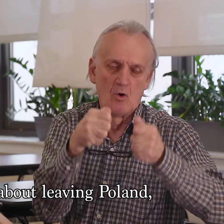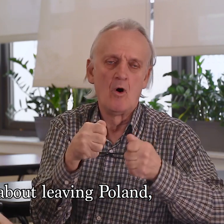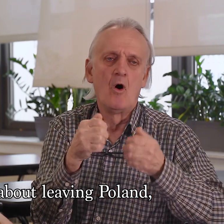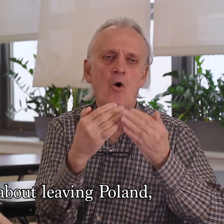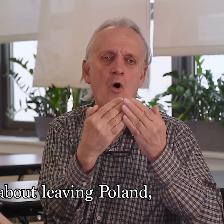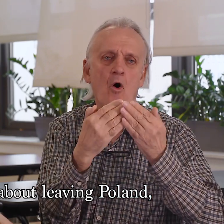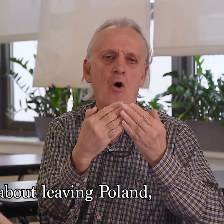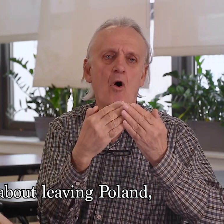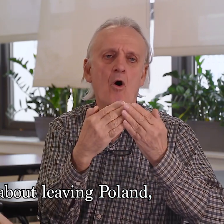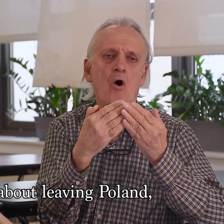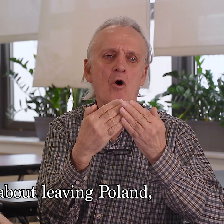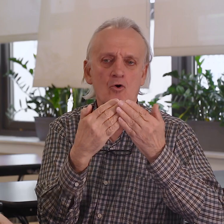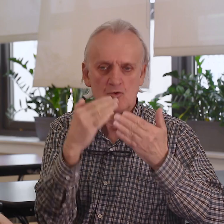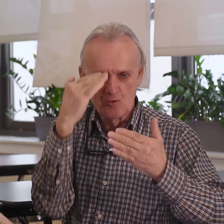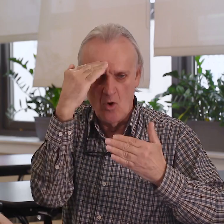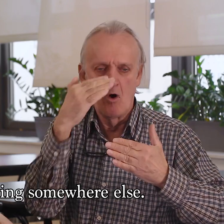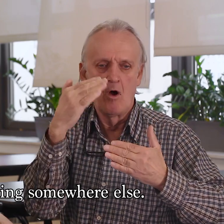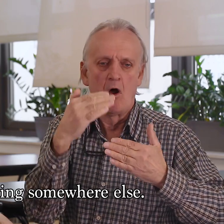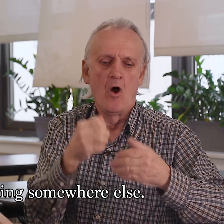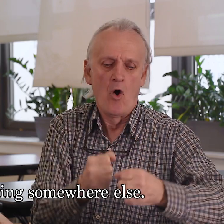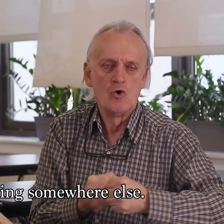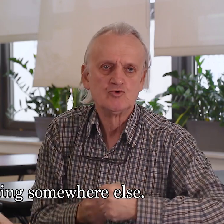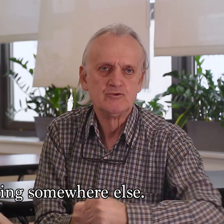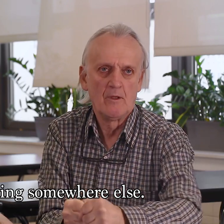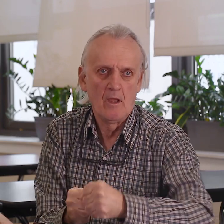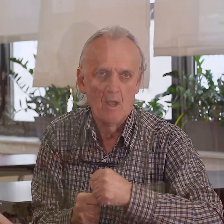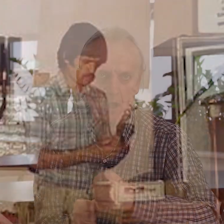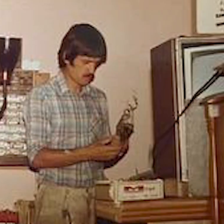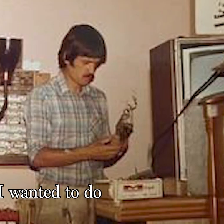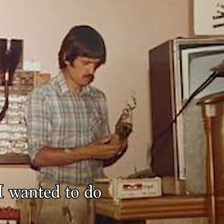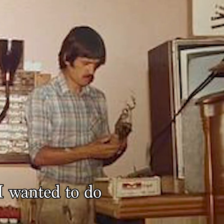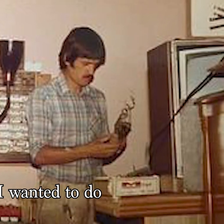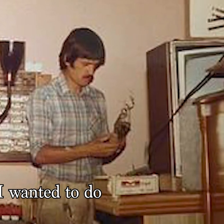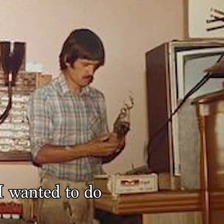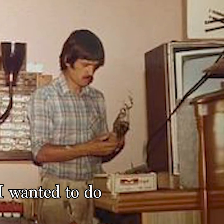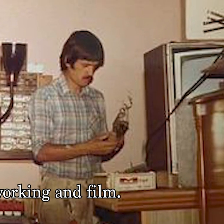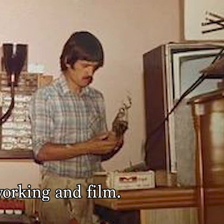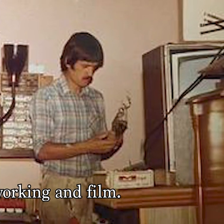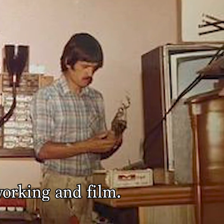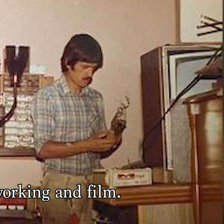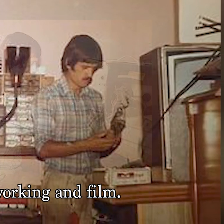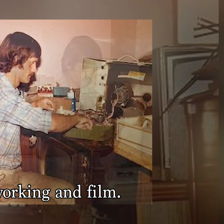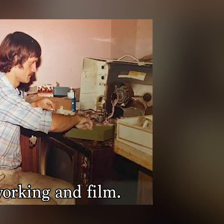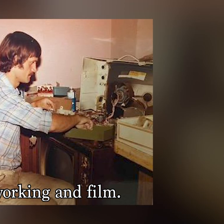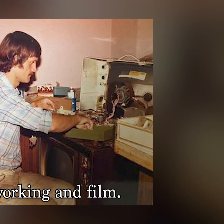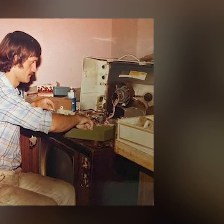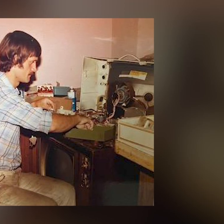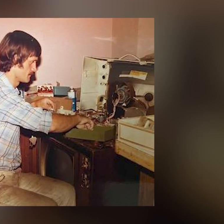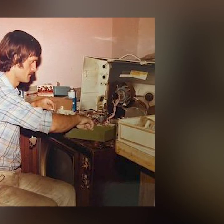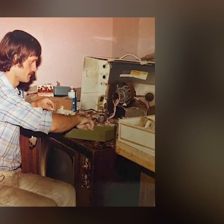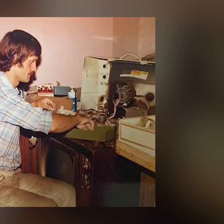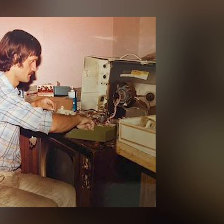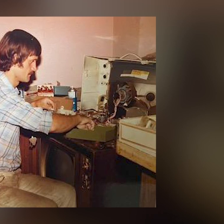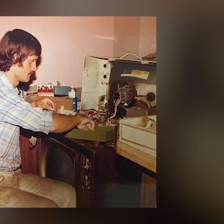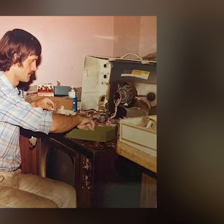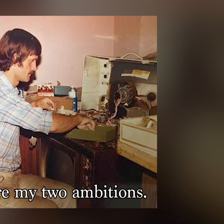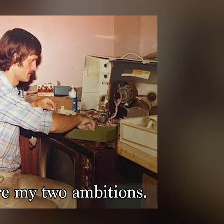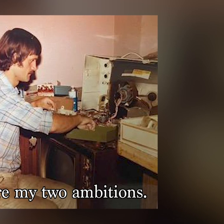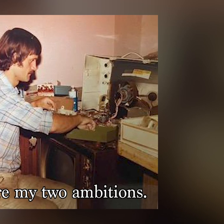leaving Poland and studying somewhere else. So I wanted to do woodworking and film. So those were my